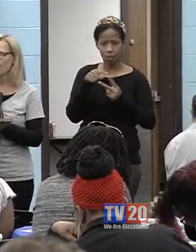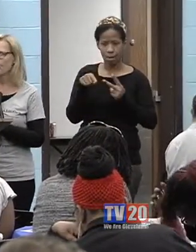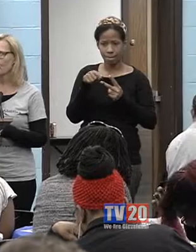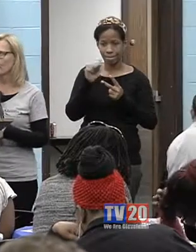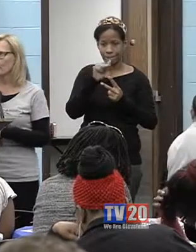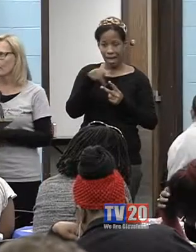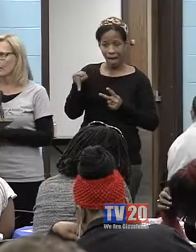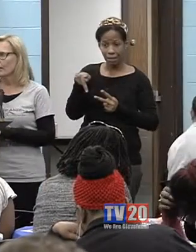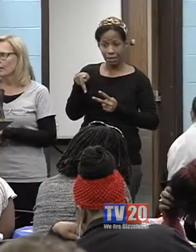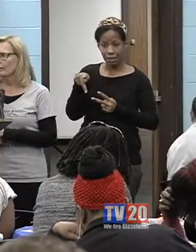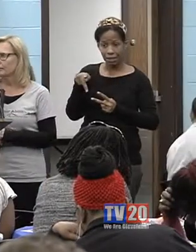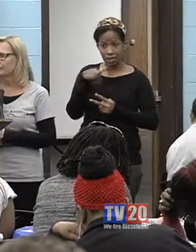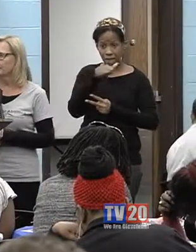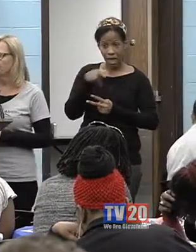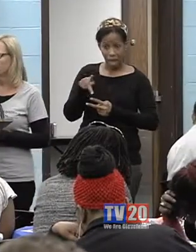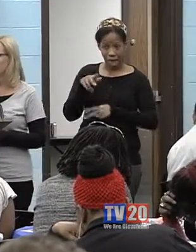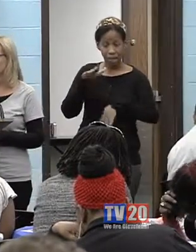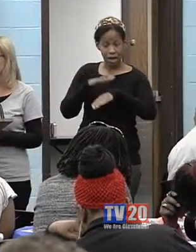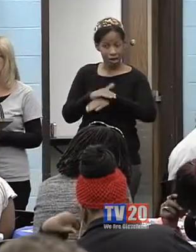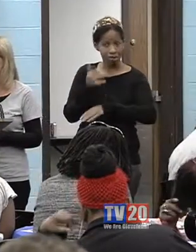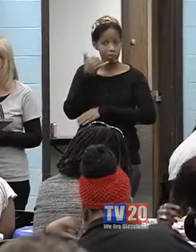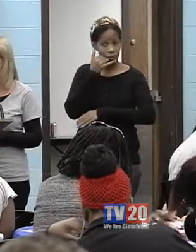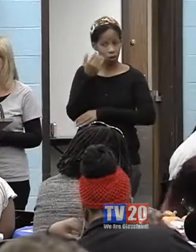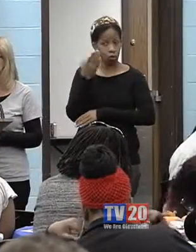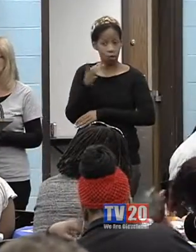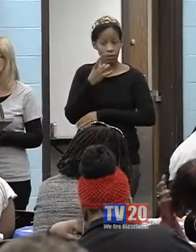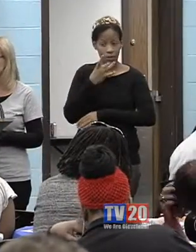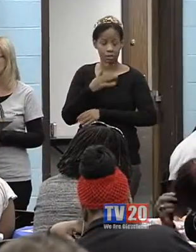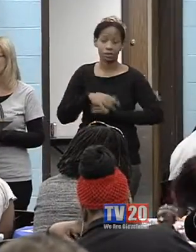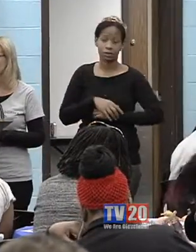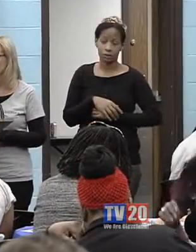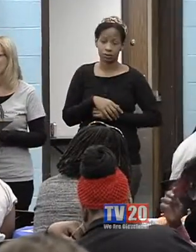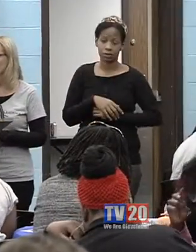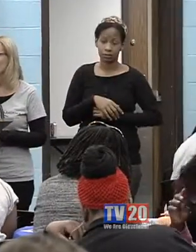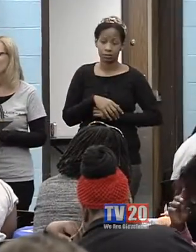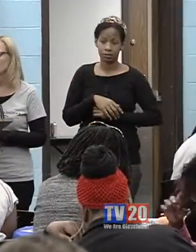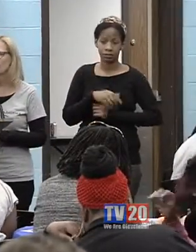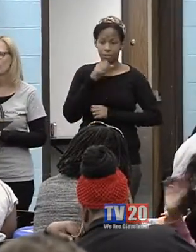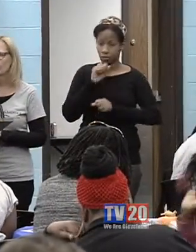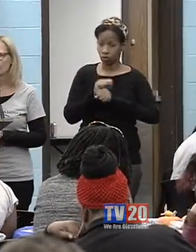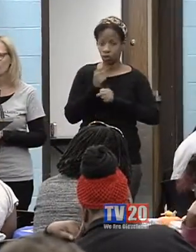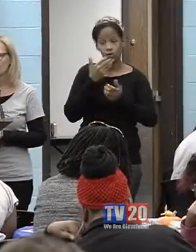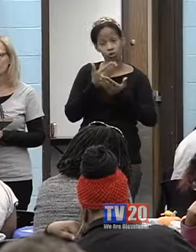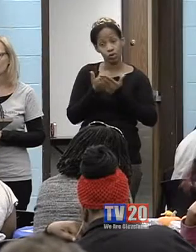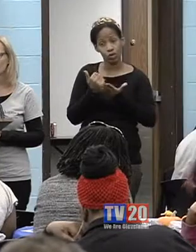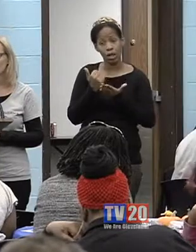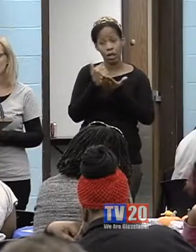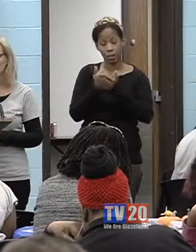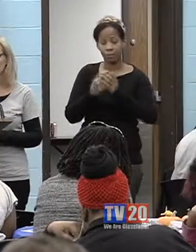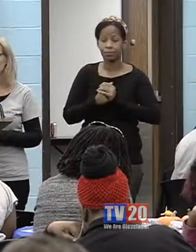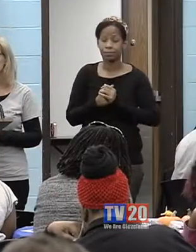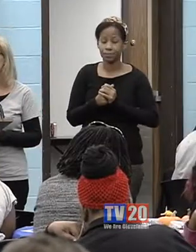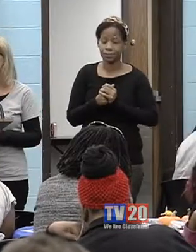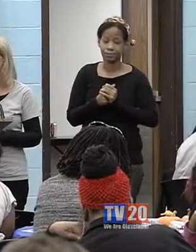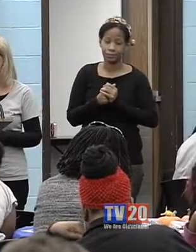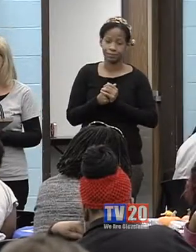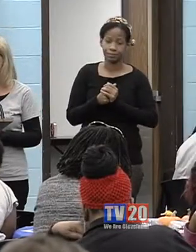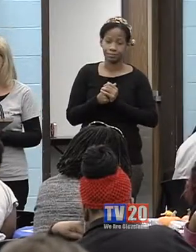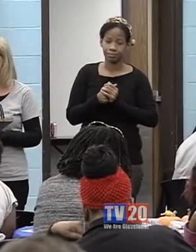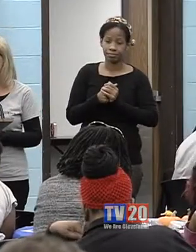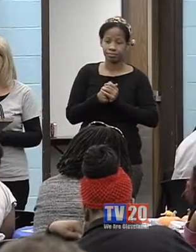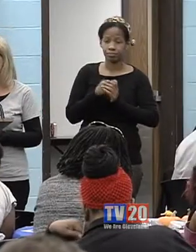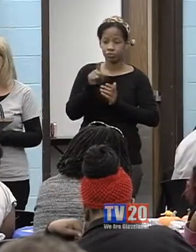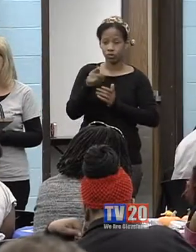app to turn to enable on your phones. But if you don't enable it, it won't work. You have to enable it. So go on to